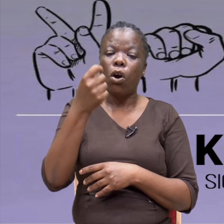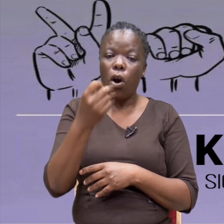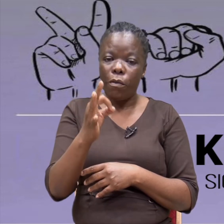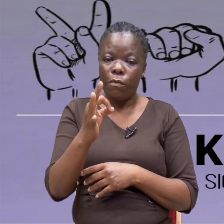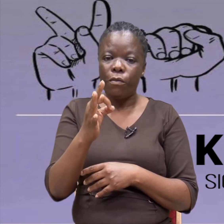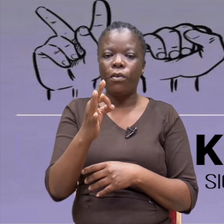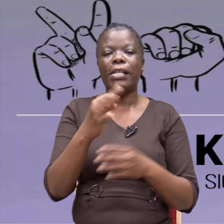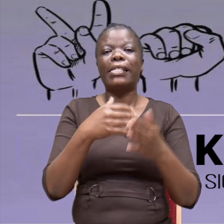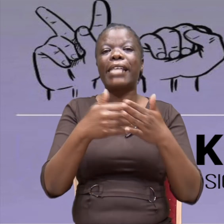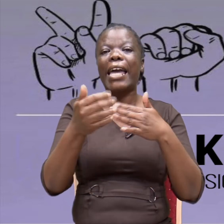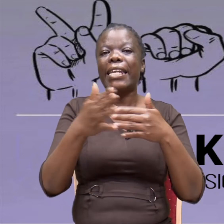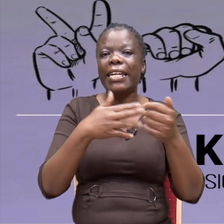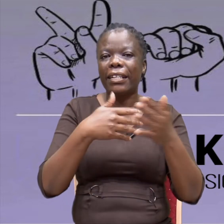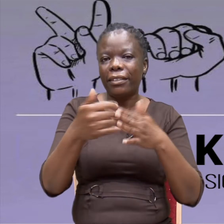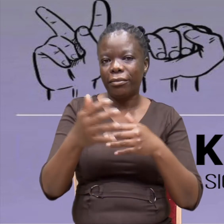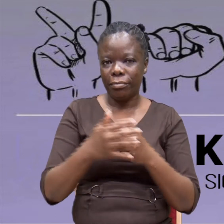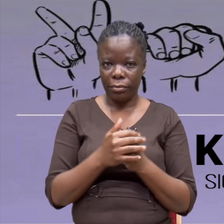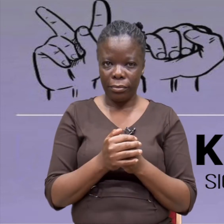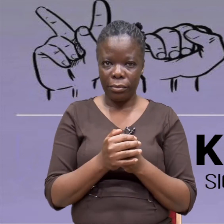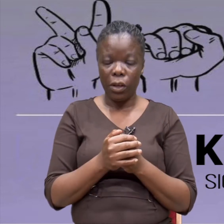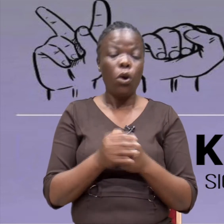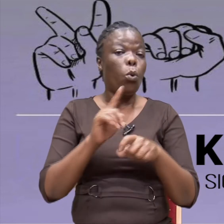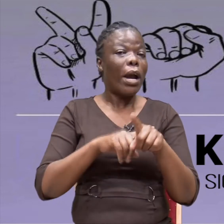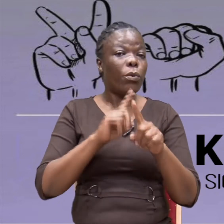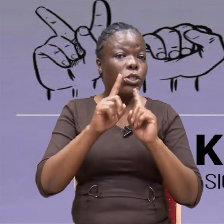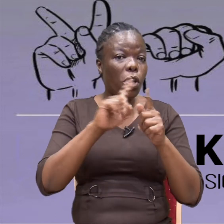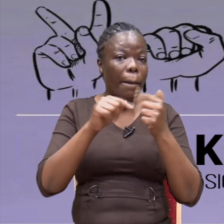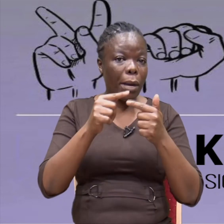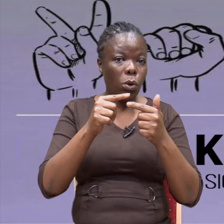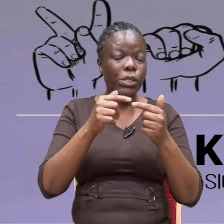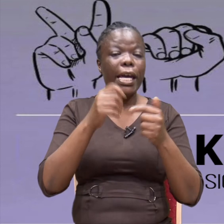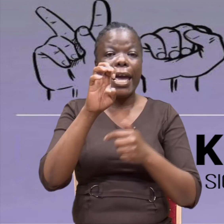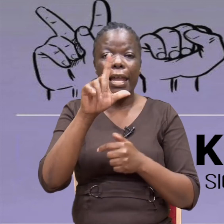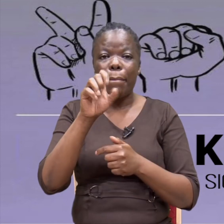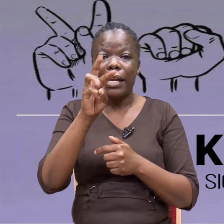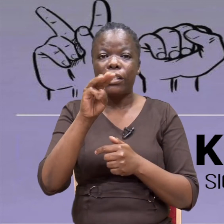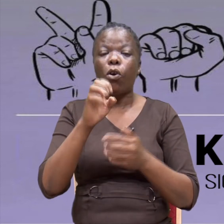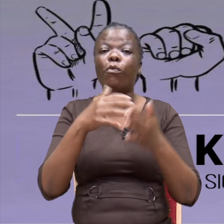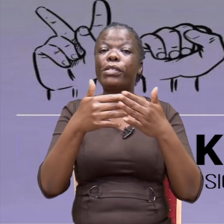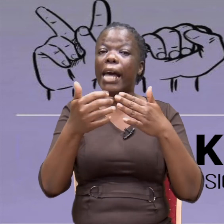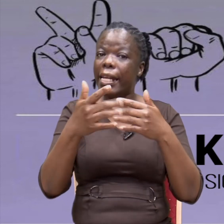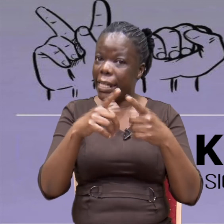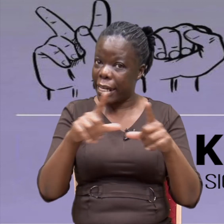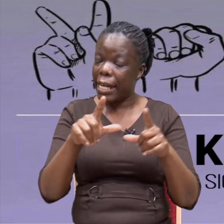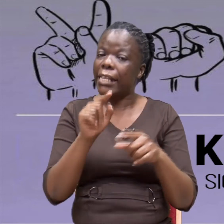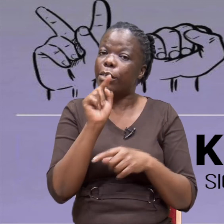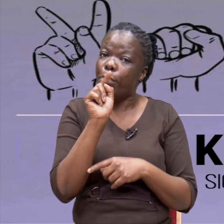of signing. When we talk about elements of signing, it